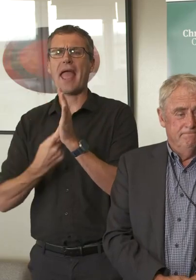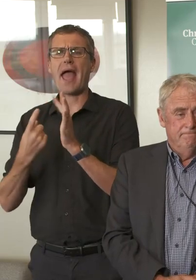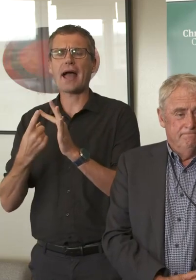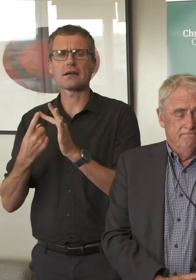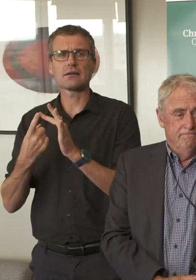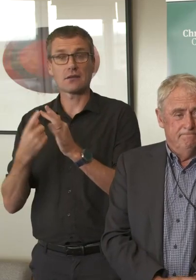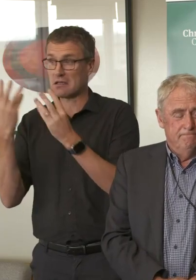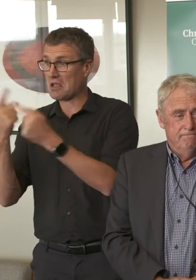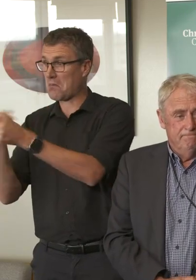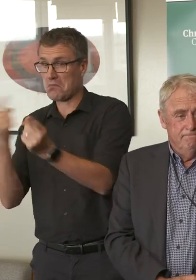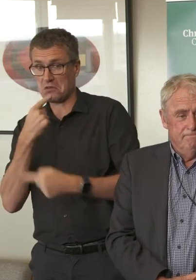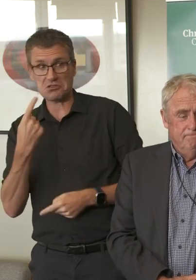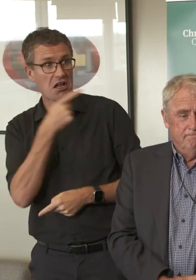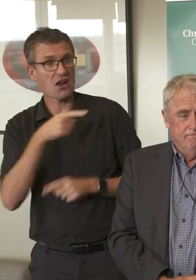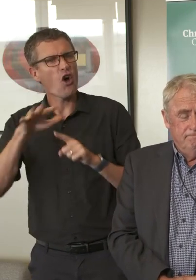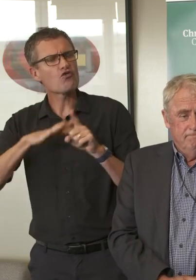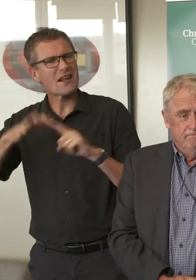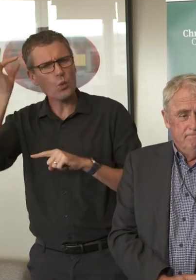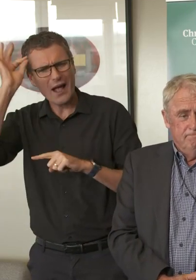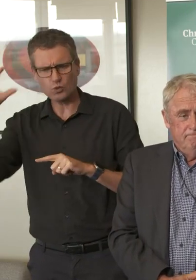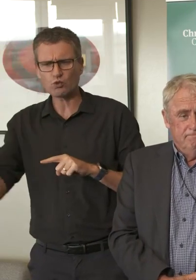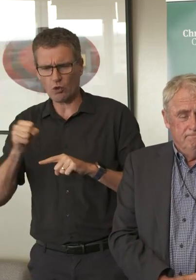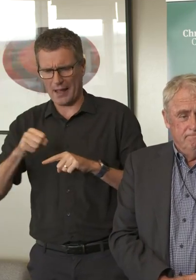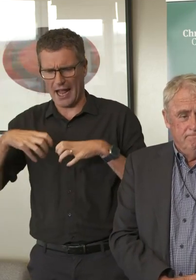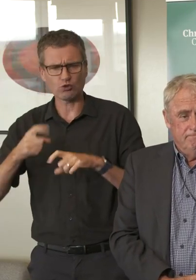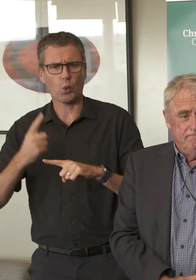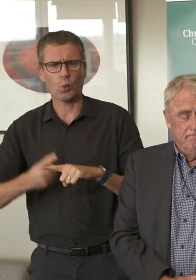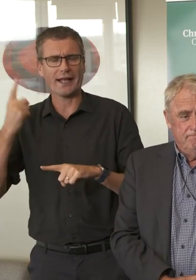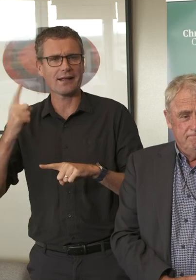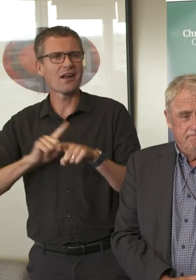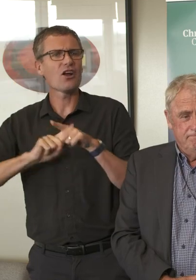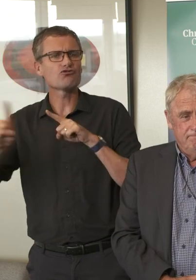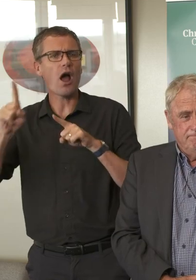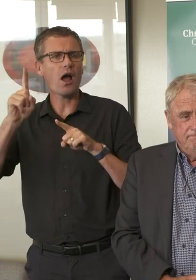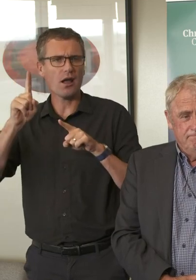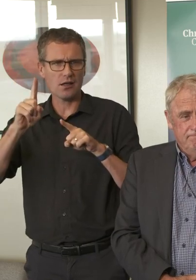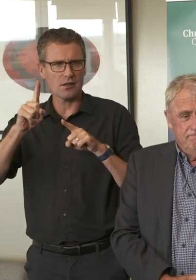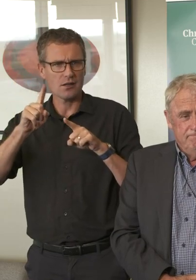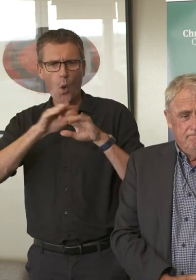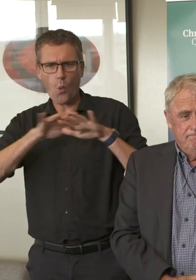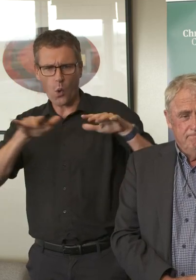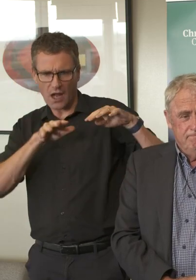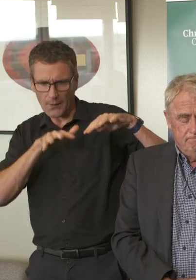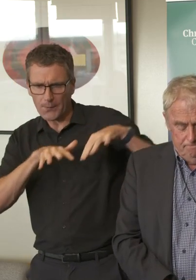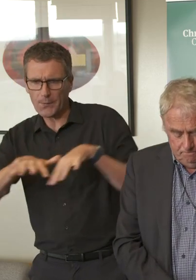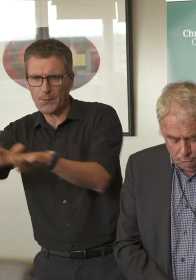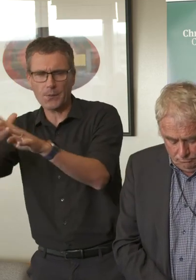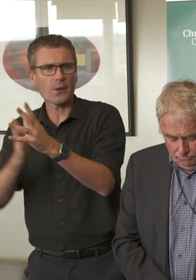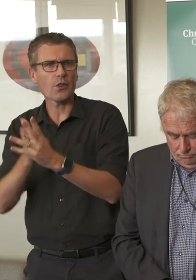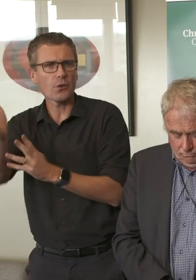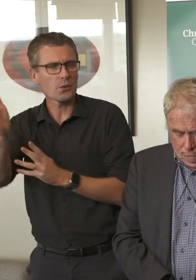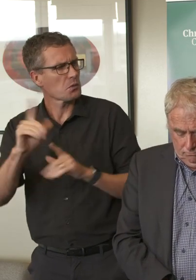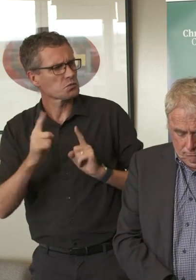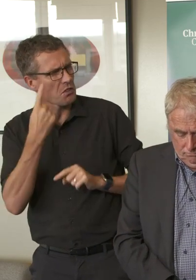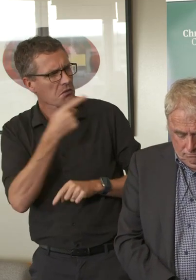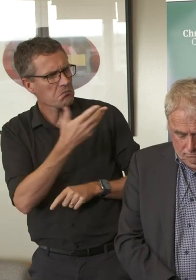the Regional Council should have taken action earlier to try and let some of the water through that way. Have you got any feelings on that and whether they should have taken action?